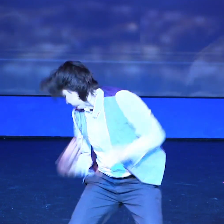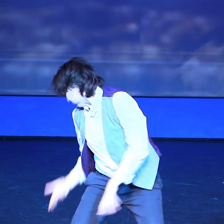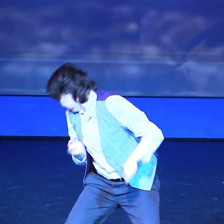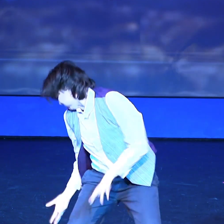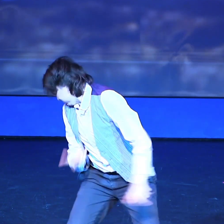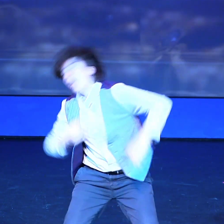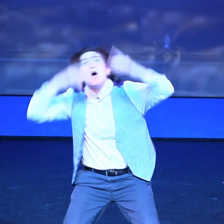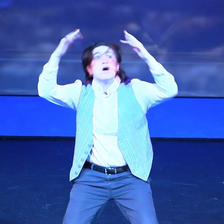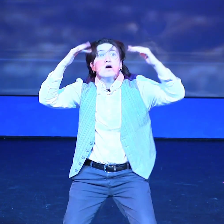further.